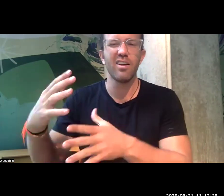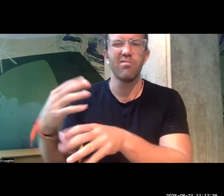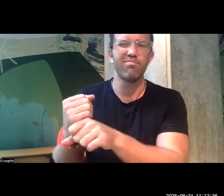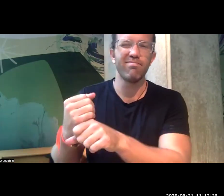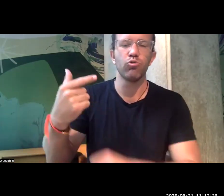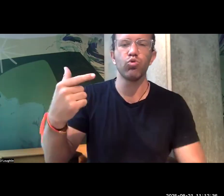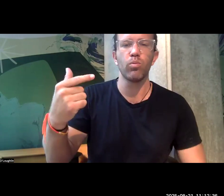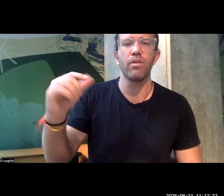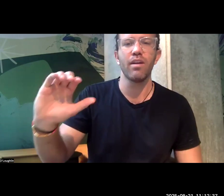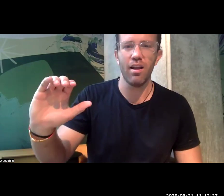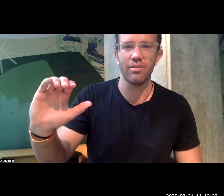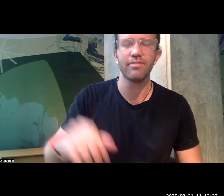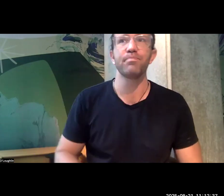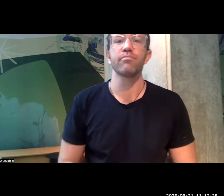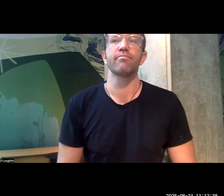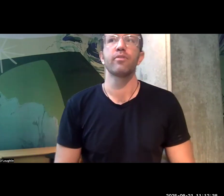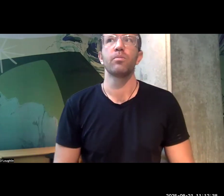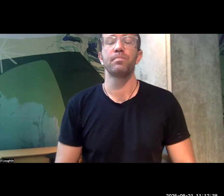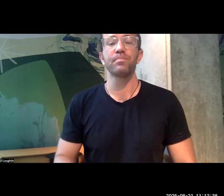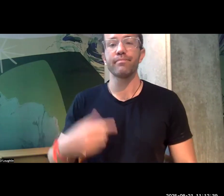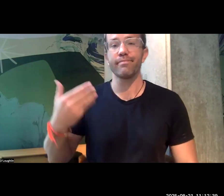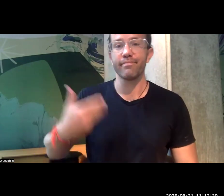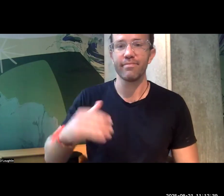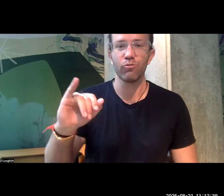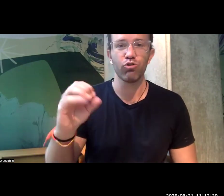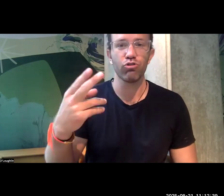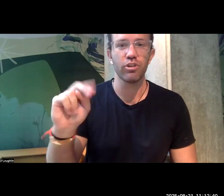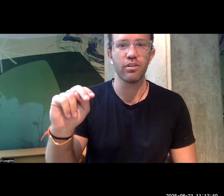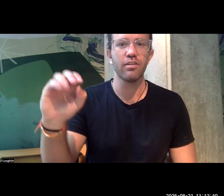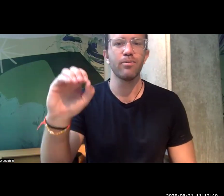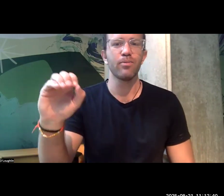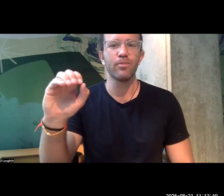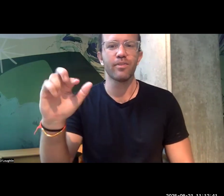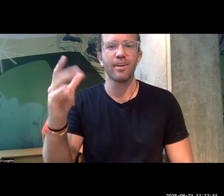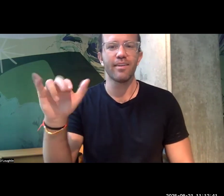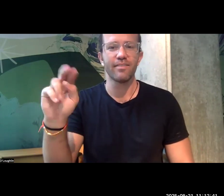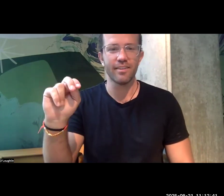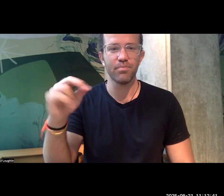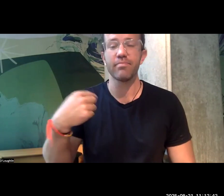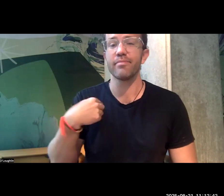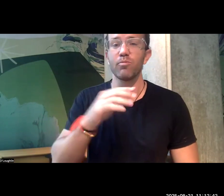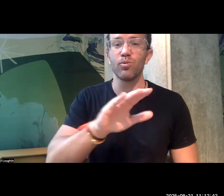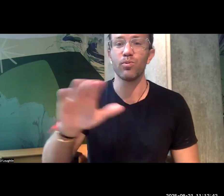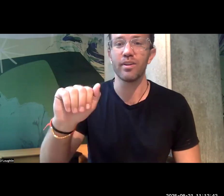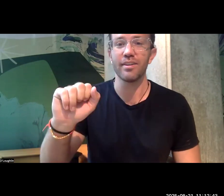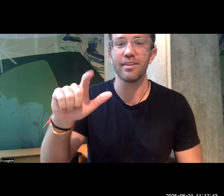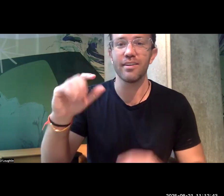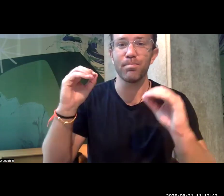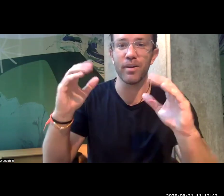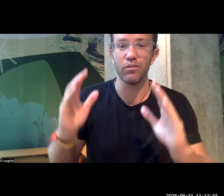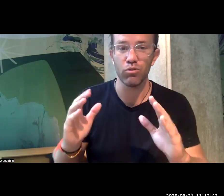in Grossmont College, and I signed GC for Grossmont College. John